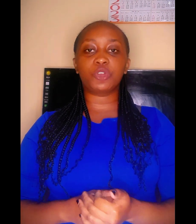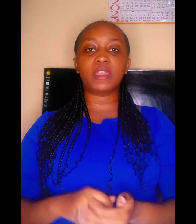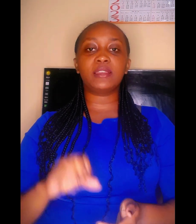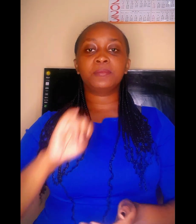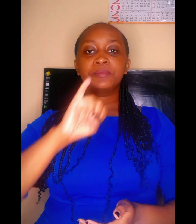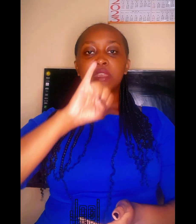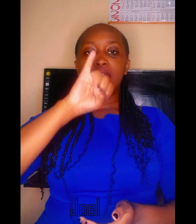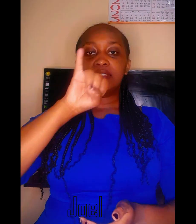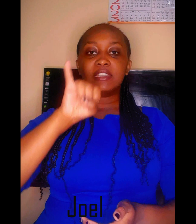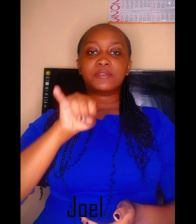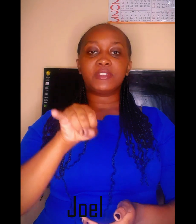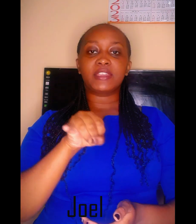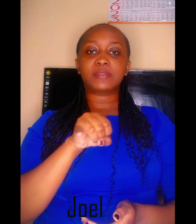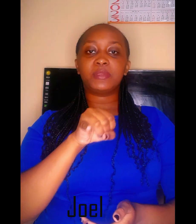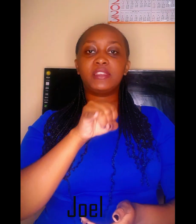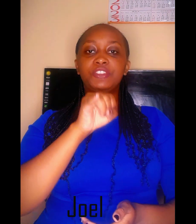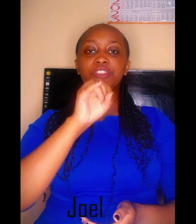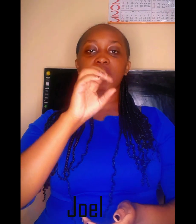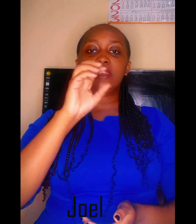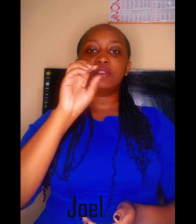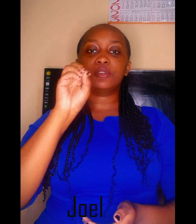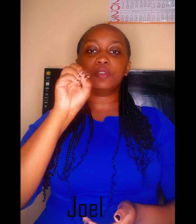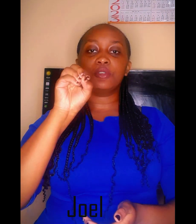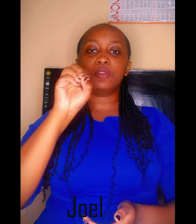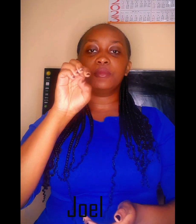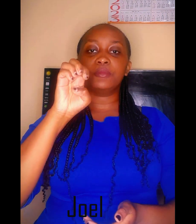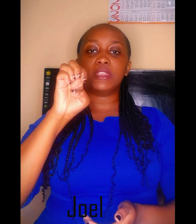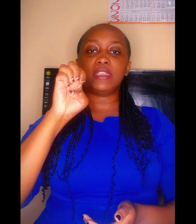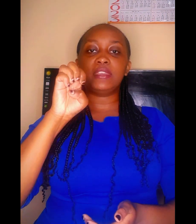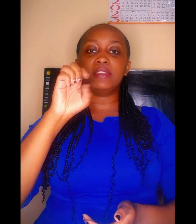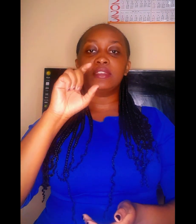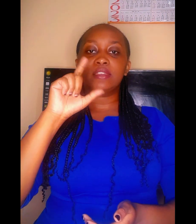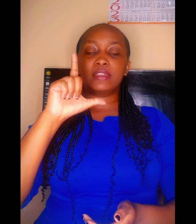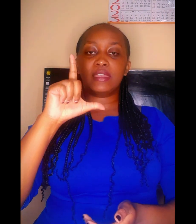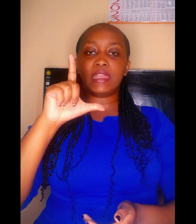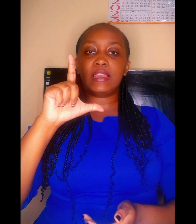Joel, I'll just fingerspell Joel.